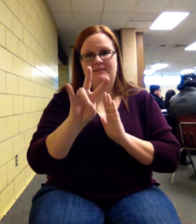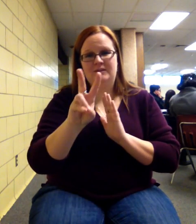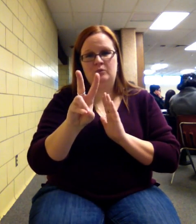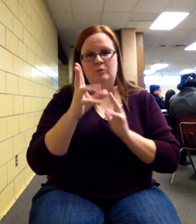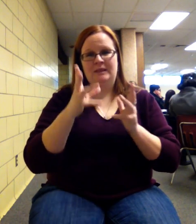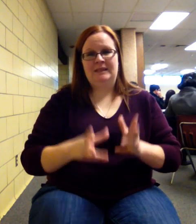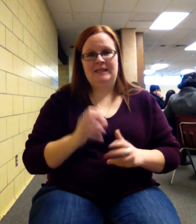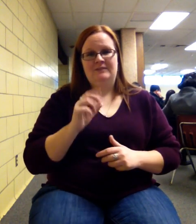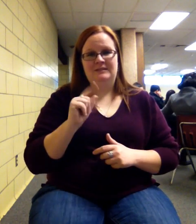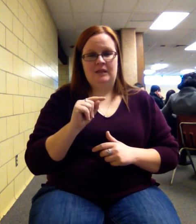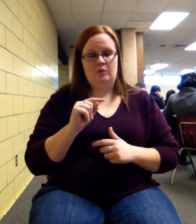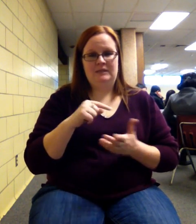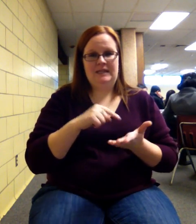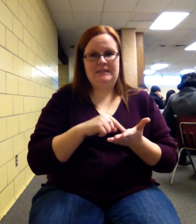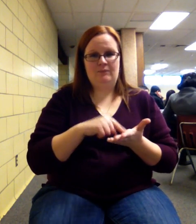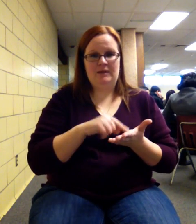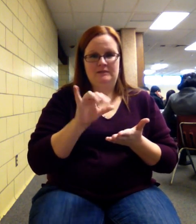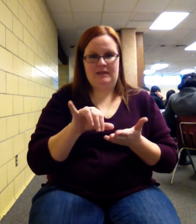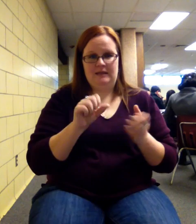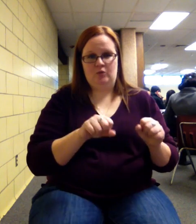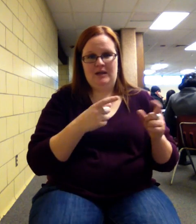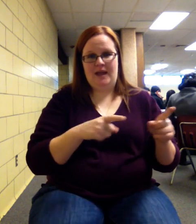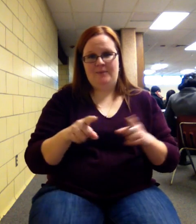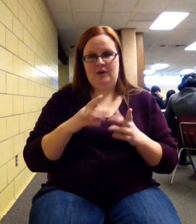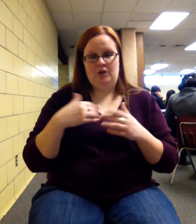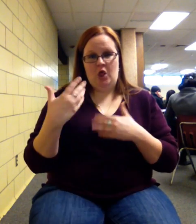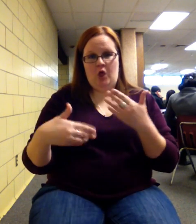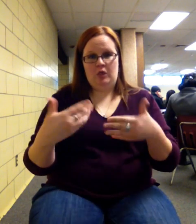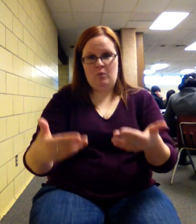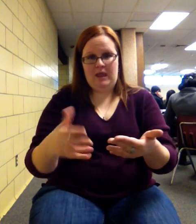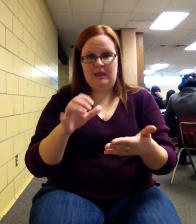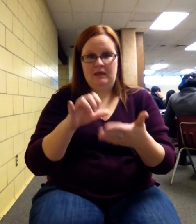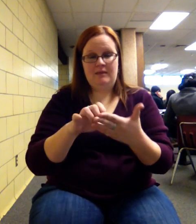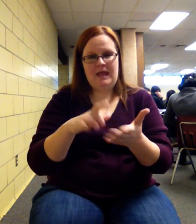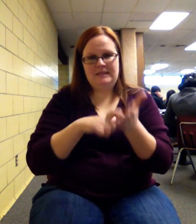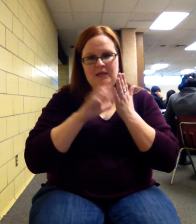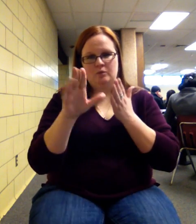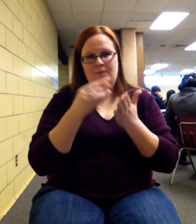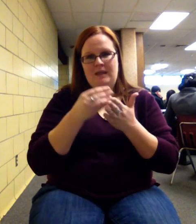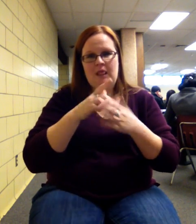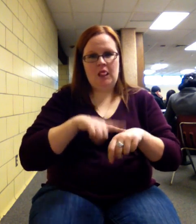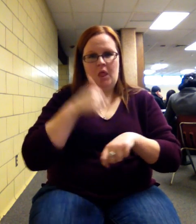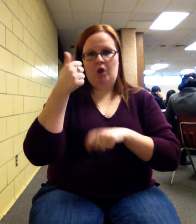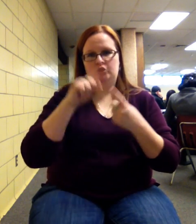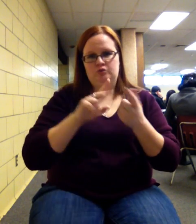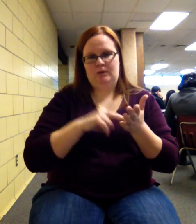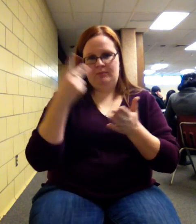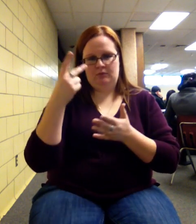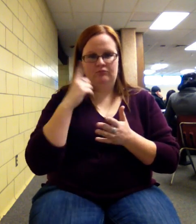out expenses that could incur along the way, which will take your money longer to double. For example, if you're